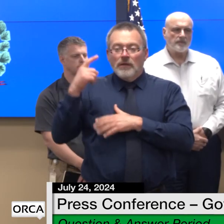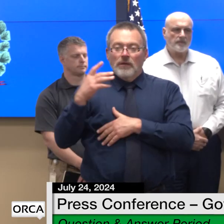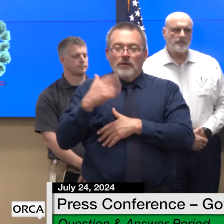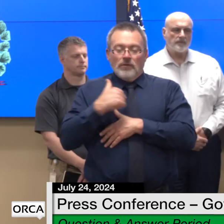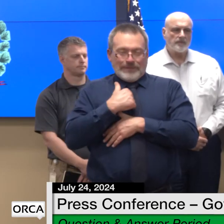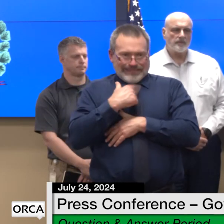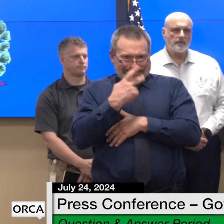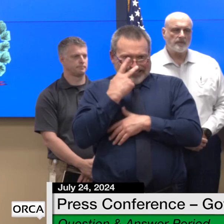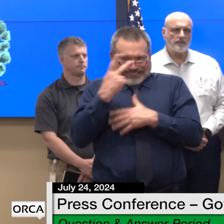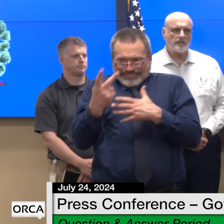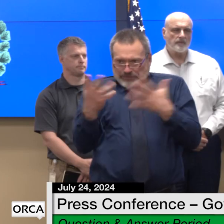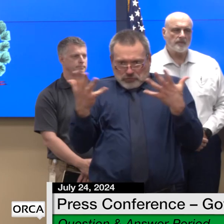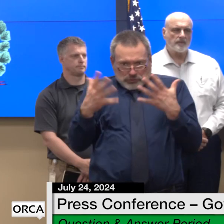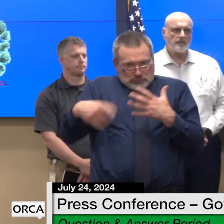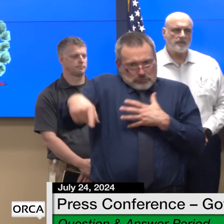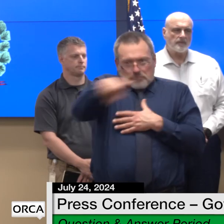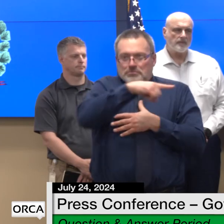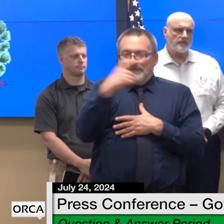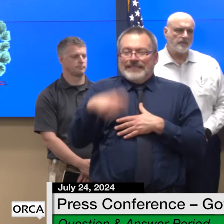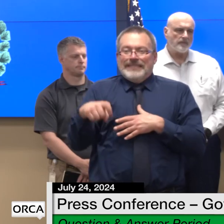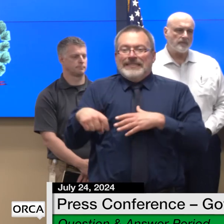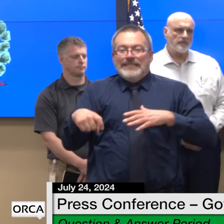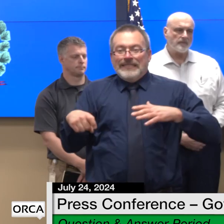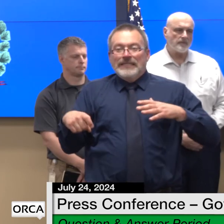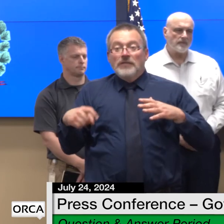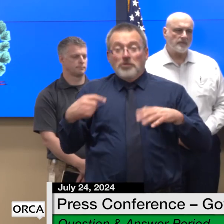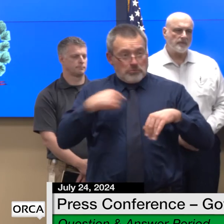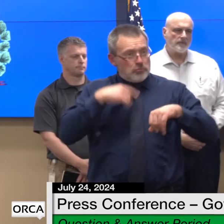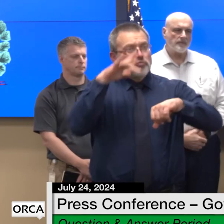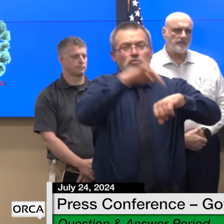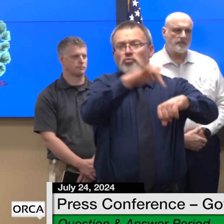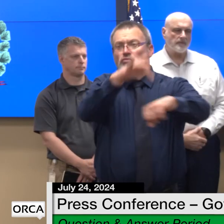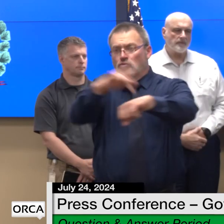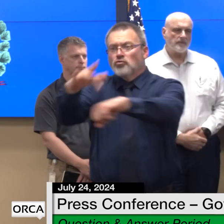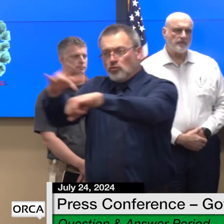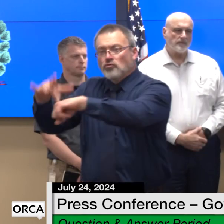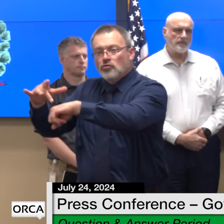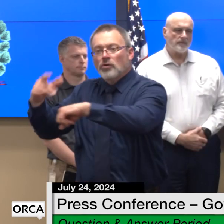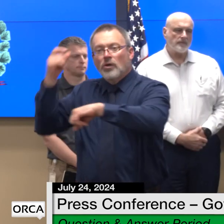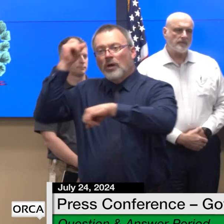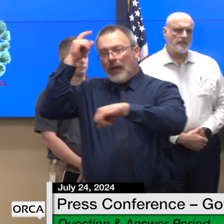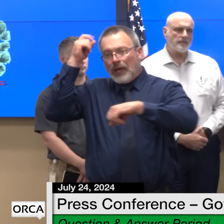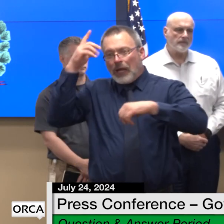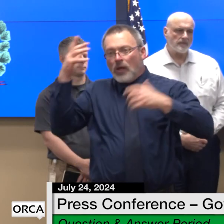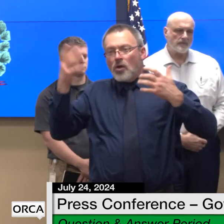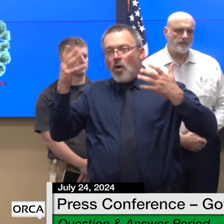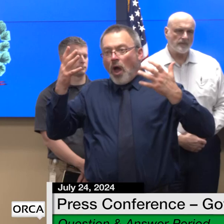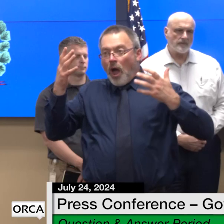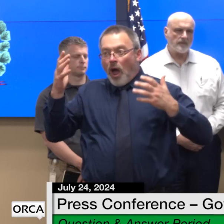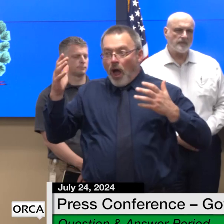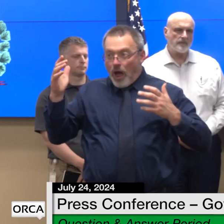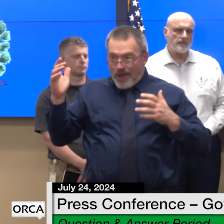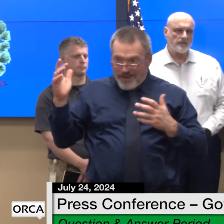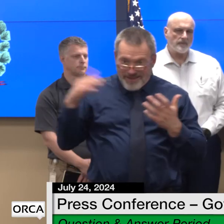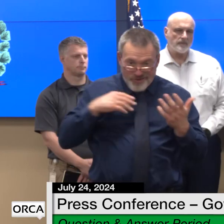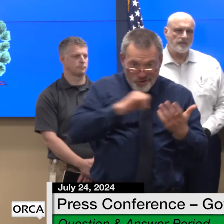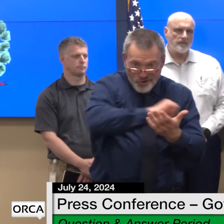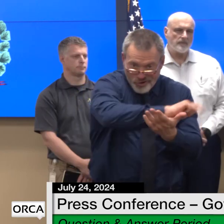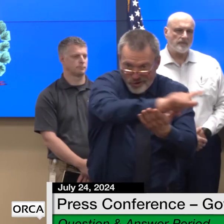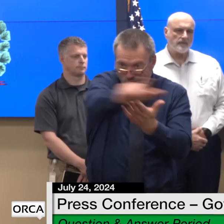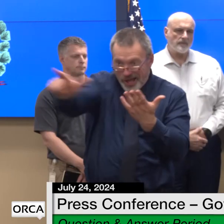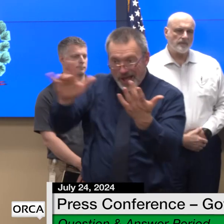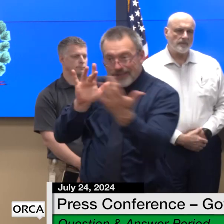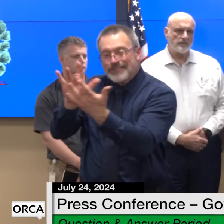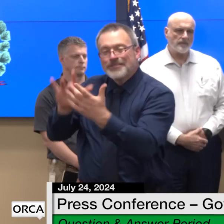there. Because as much as we go out into the field, we don't talk to every single person, every single community member who may be